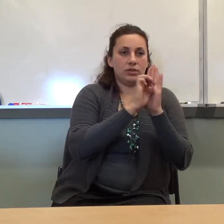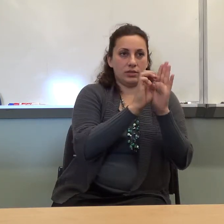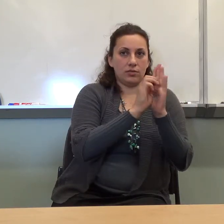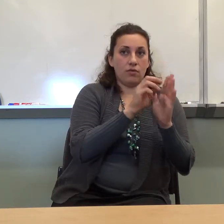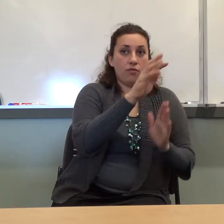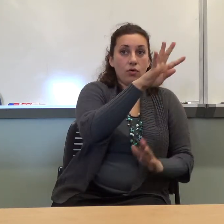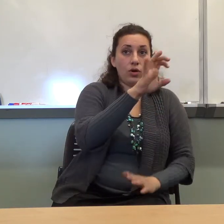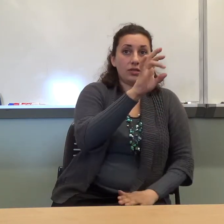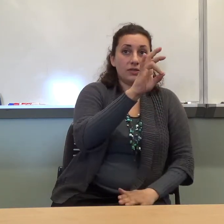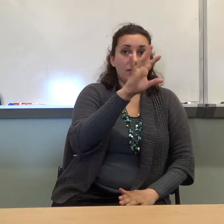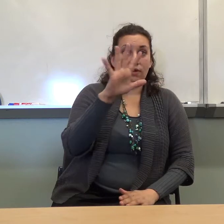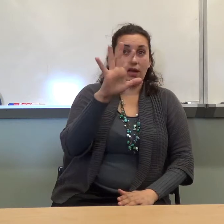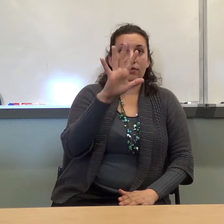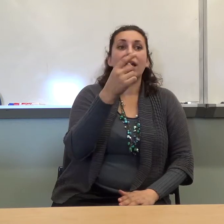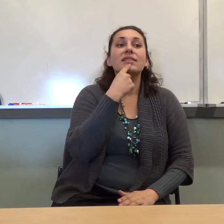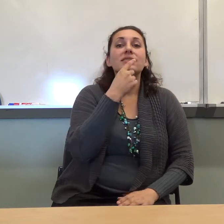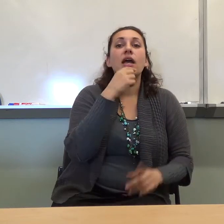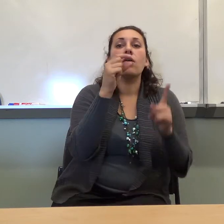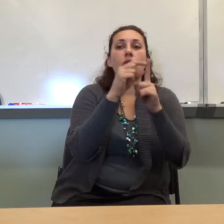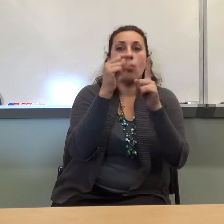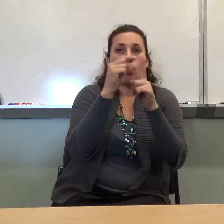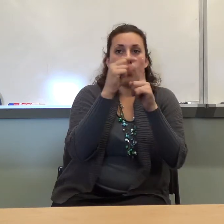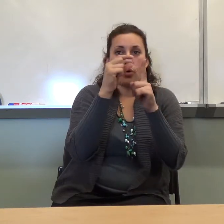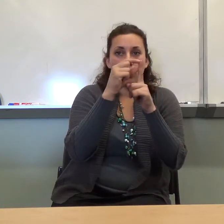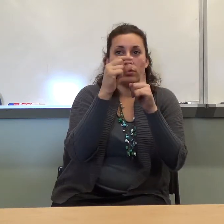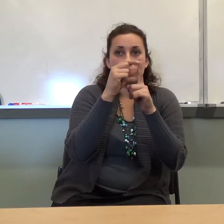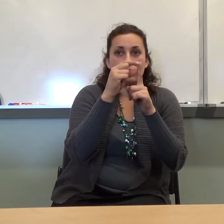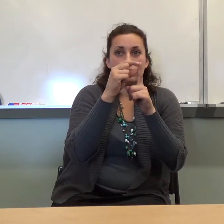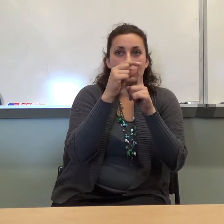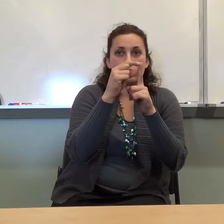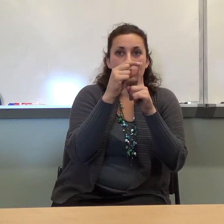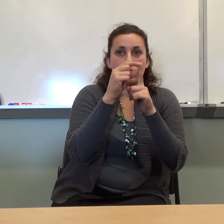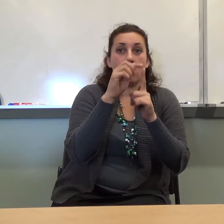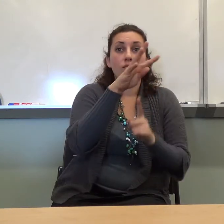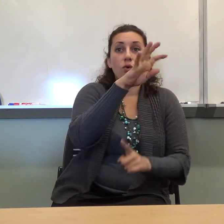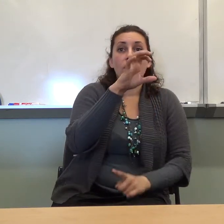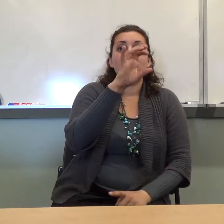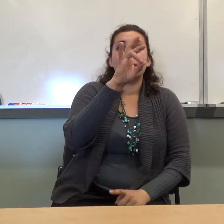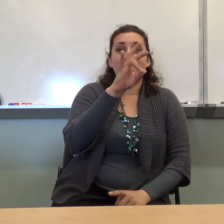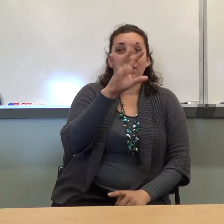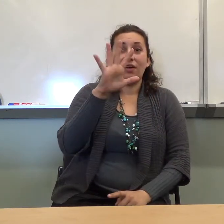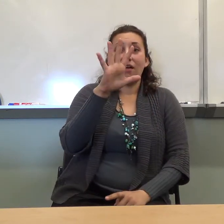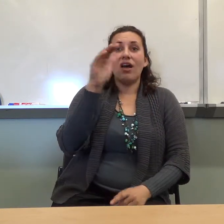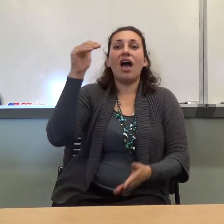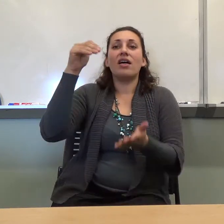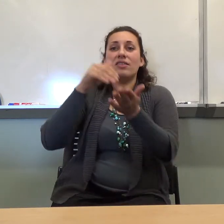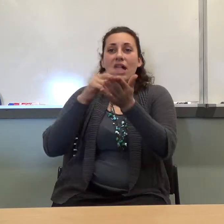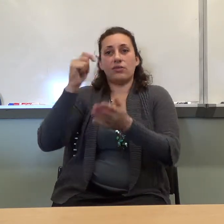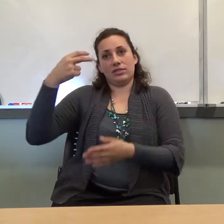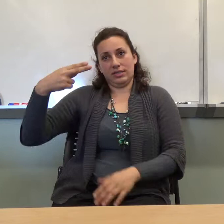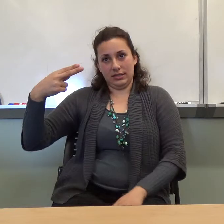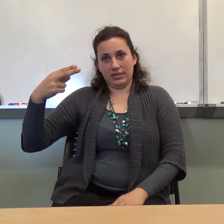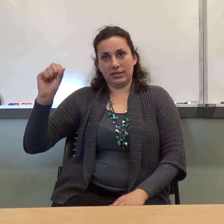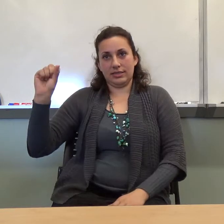thousandths, right? Because that 5 is in the thousandths position. So this is 475